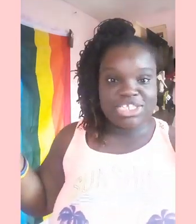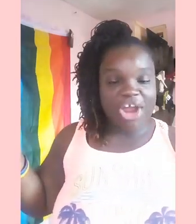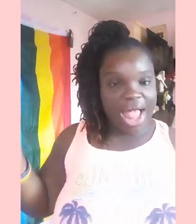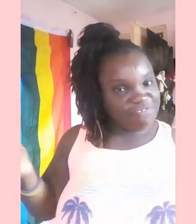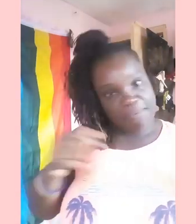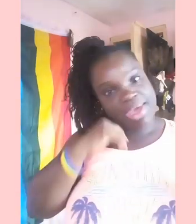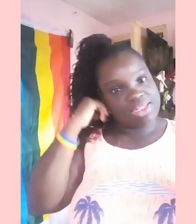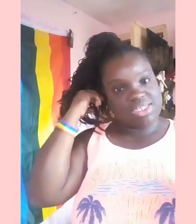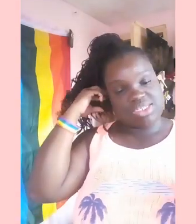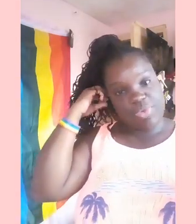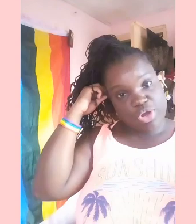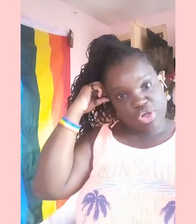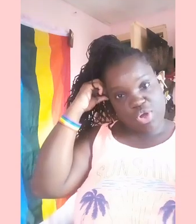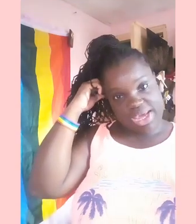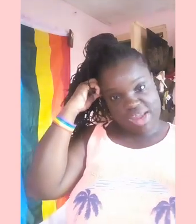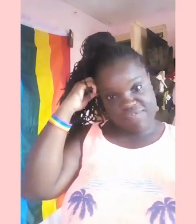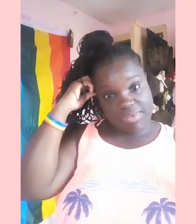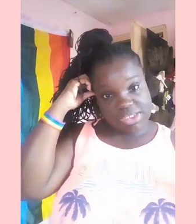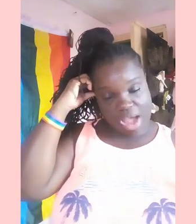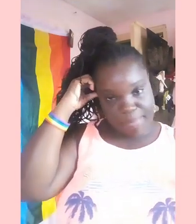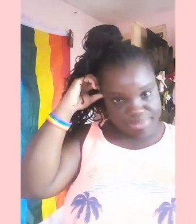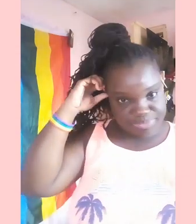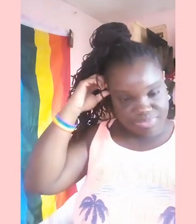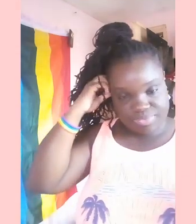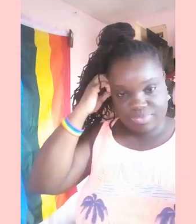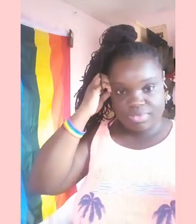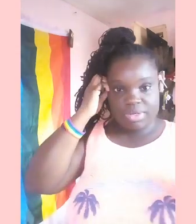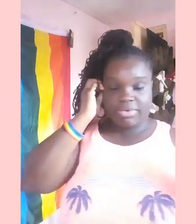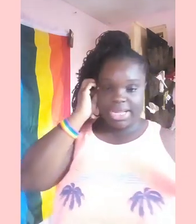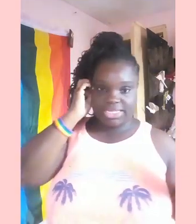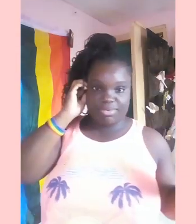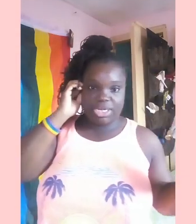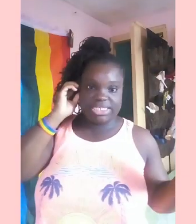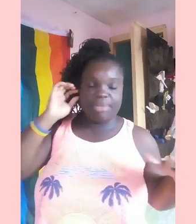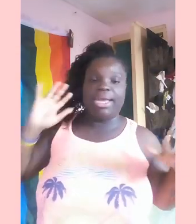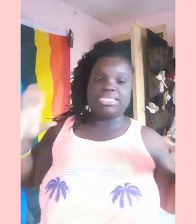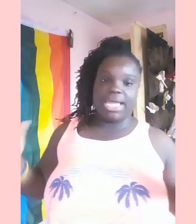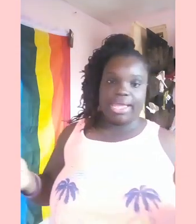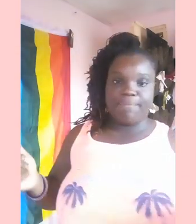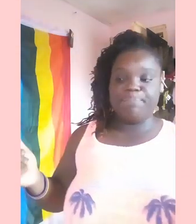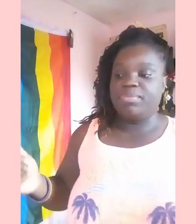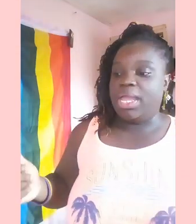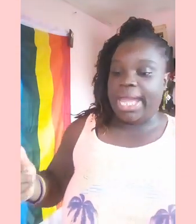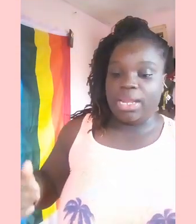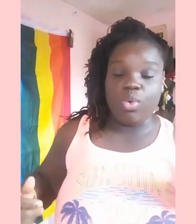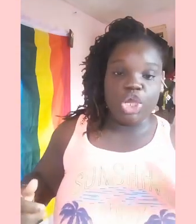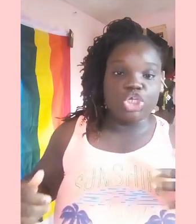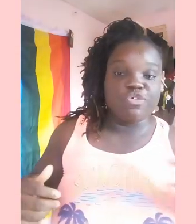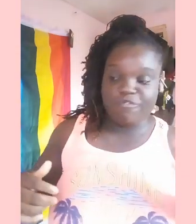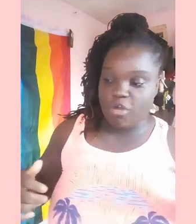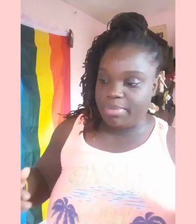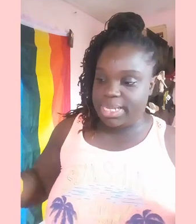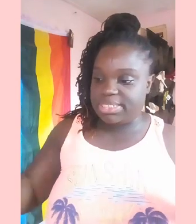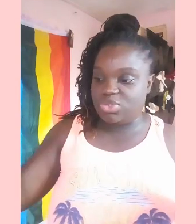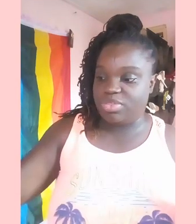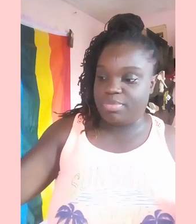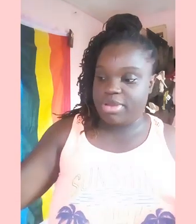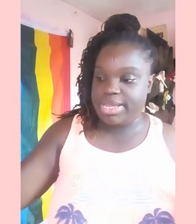your alphabet. So we're going to go again from the top, right? So I'm going to take my time, and I want you to form your letters with me,